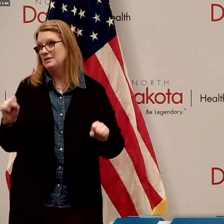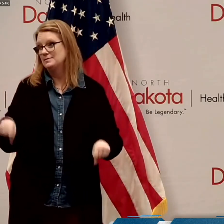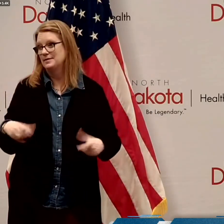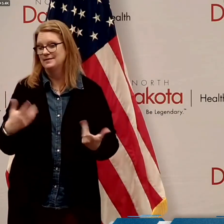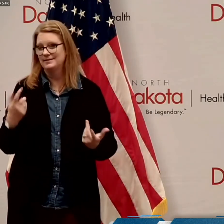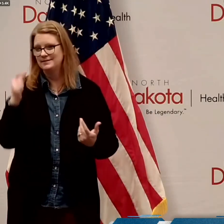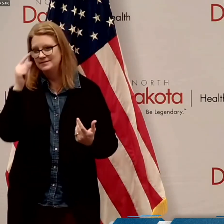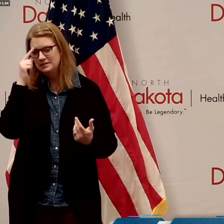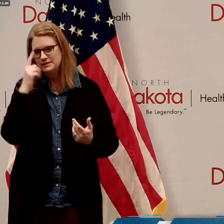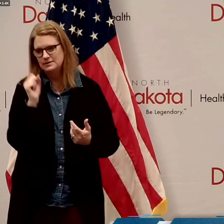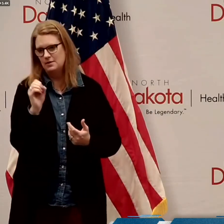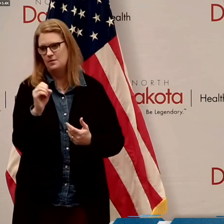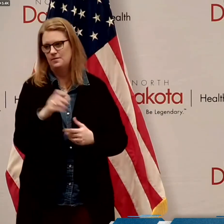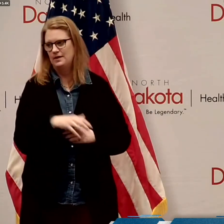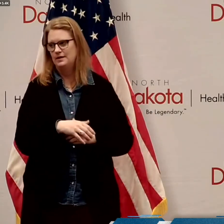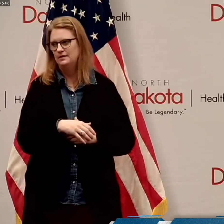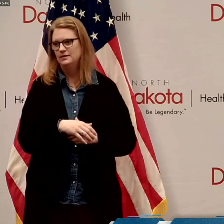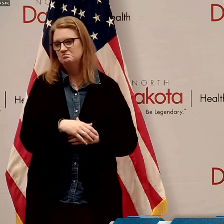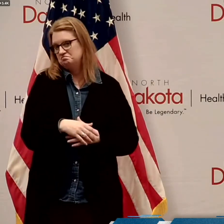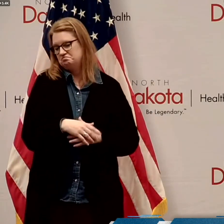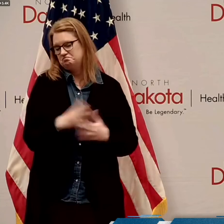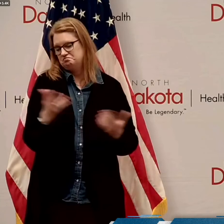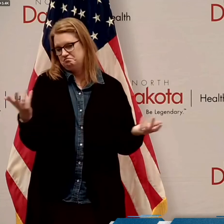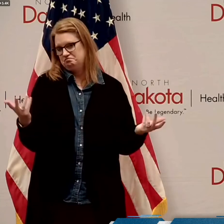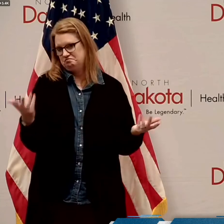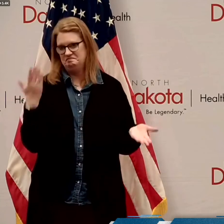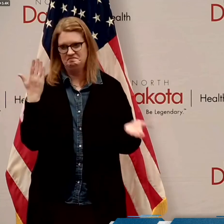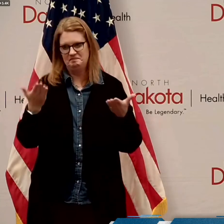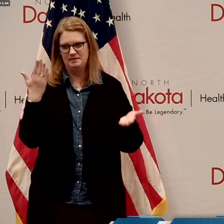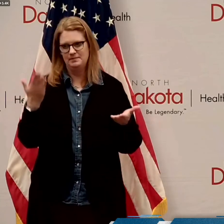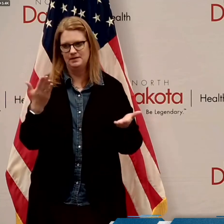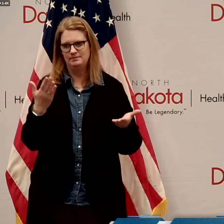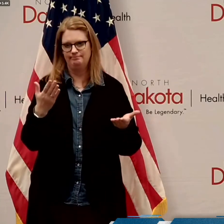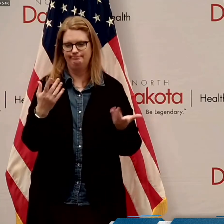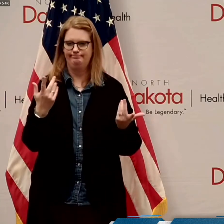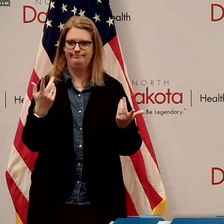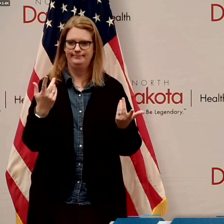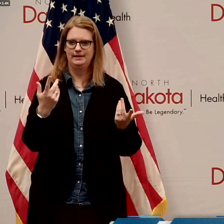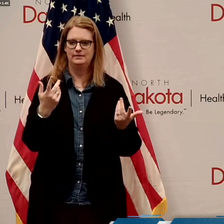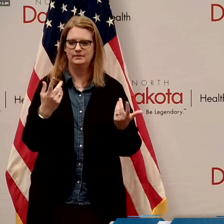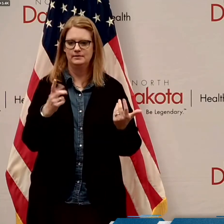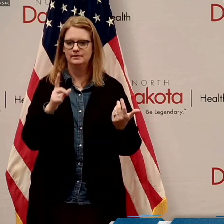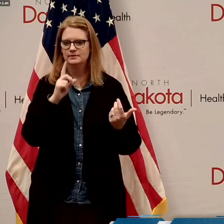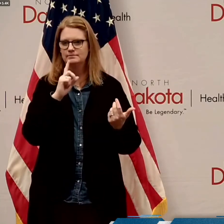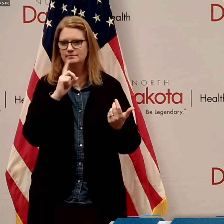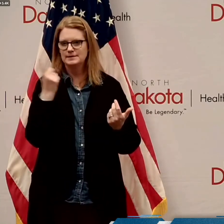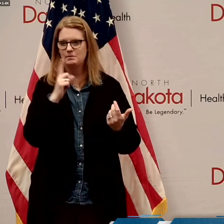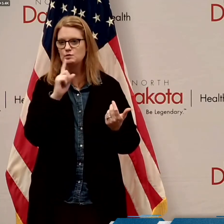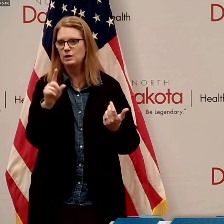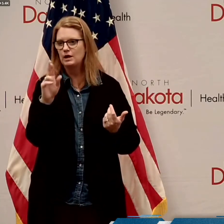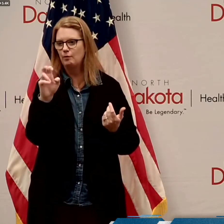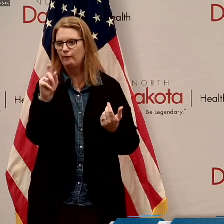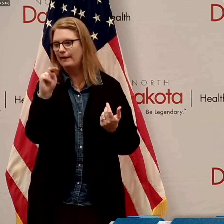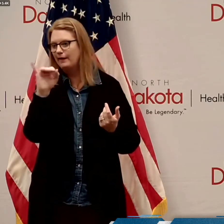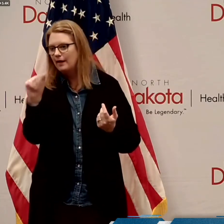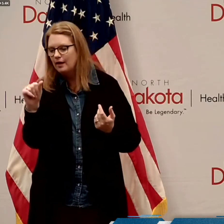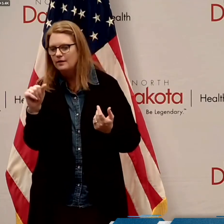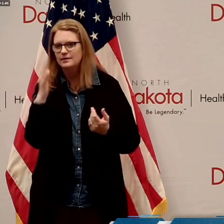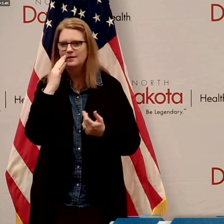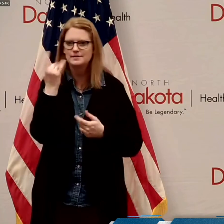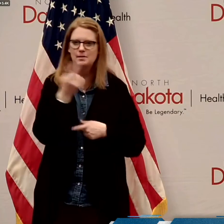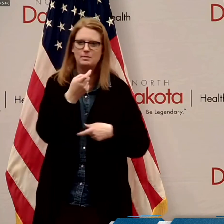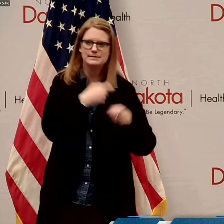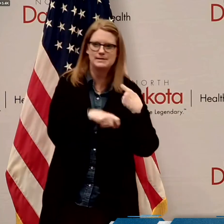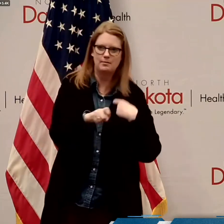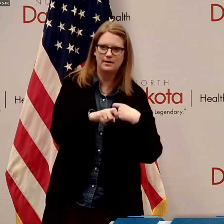actually. You could confirm that it was actually someone's, real retina that was there and not somebody subbing in and